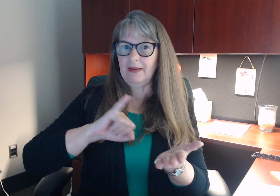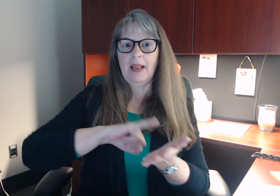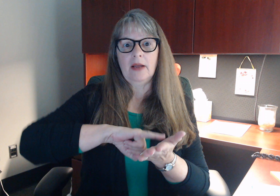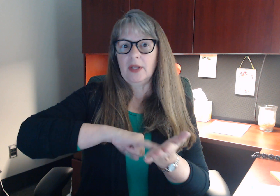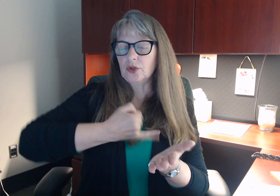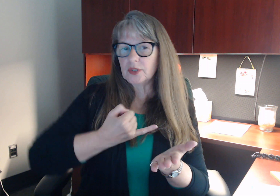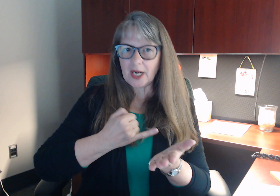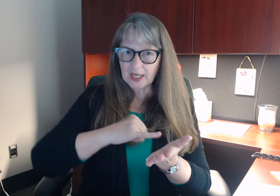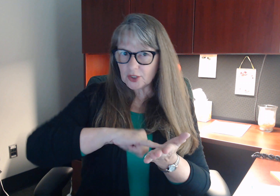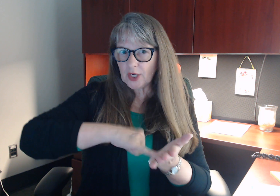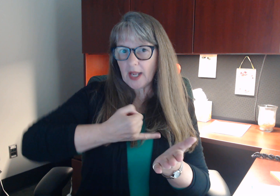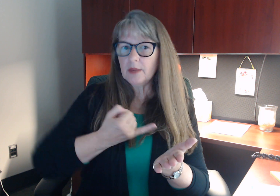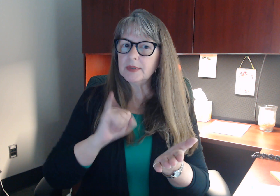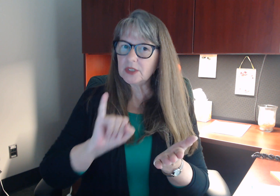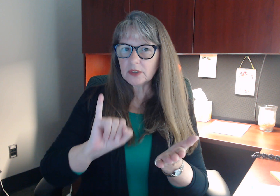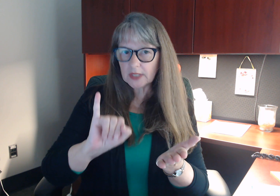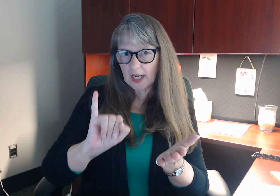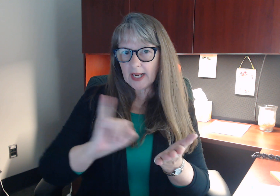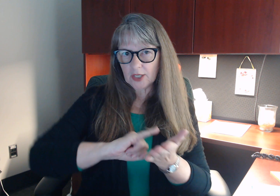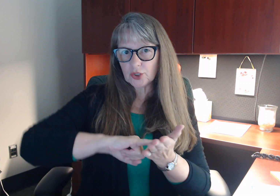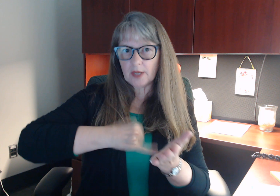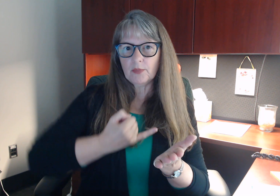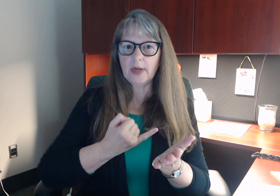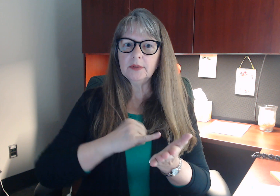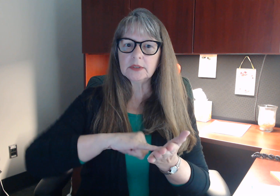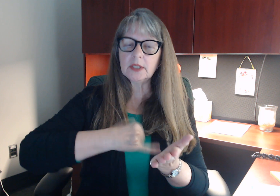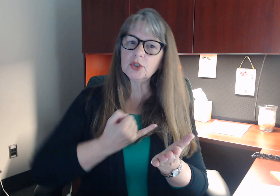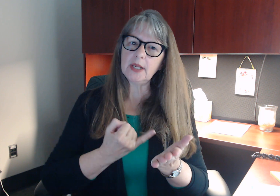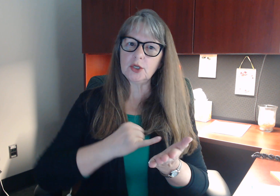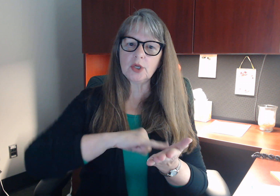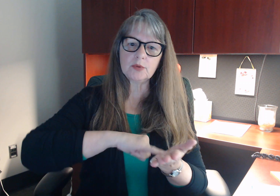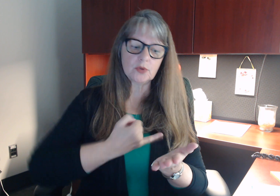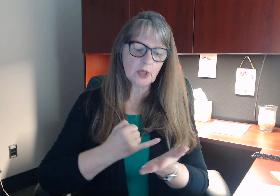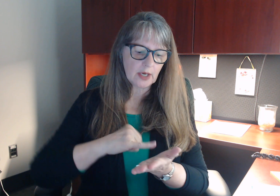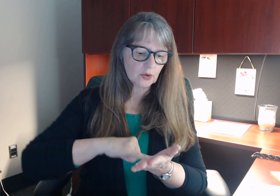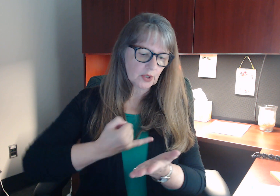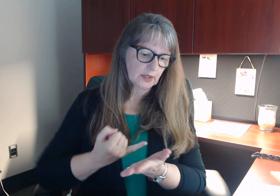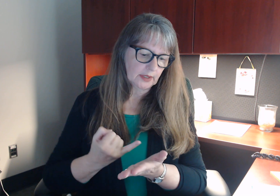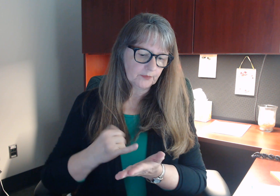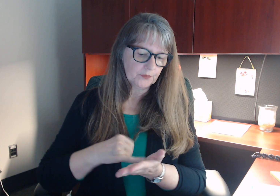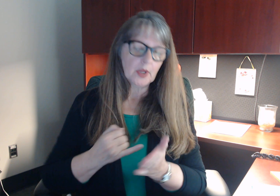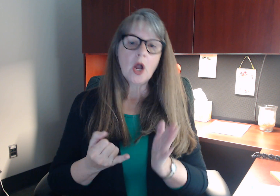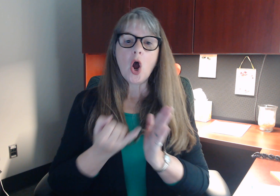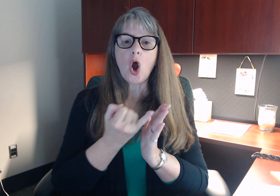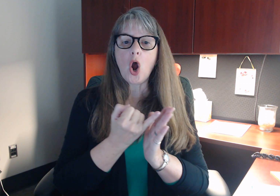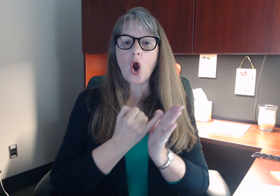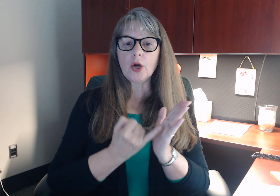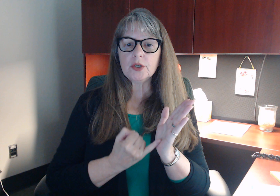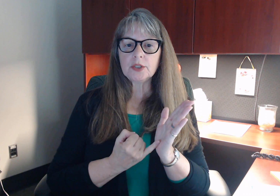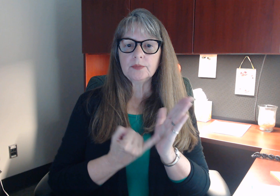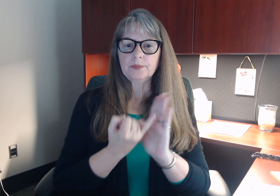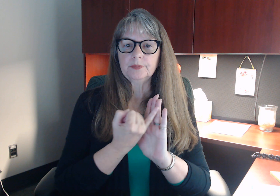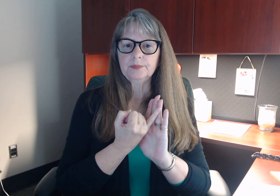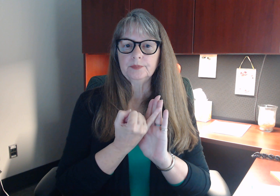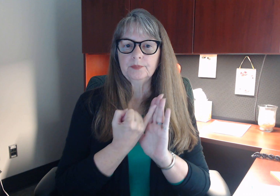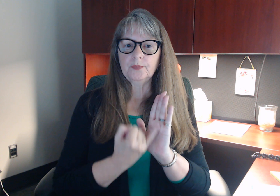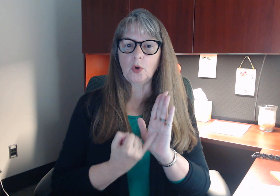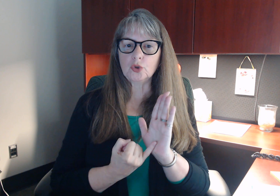now that term's kind of like a J, but still it's an I hand shape, right? It's not a J hand shape, so J or jelly. Art or